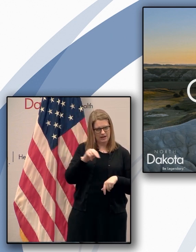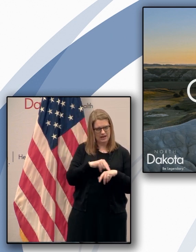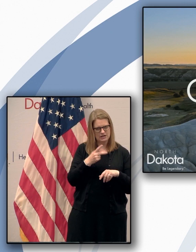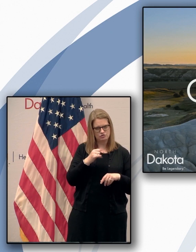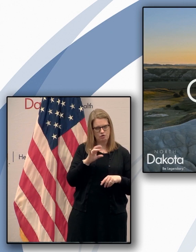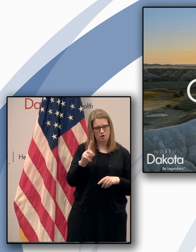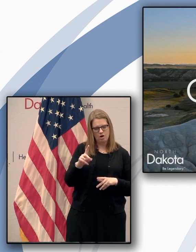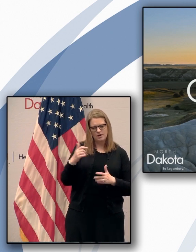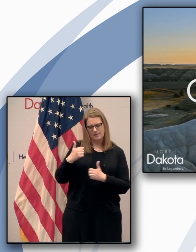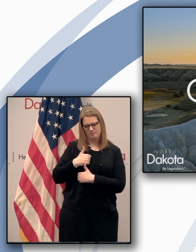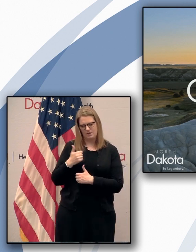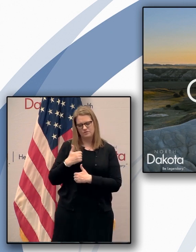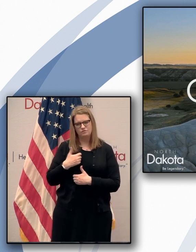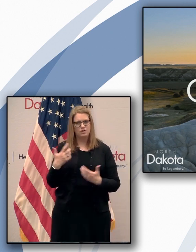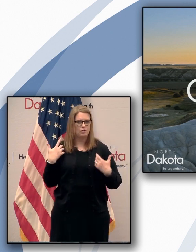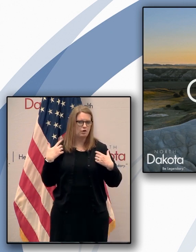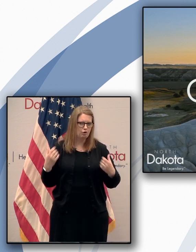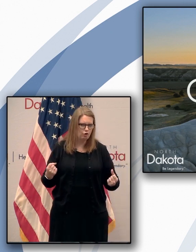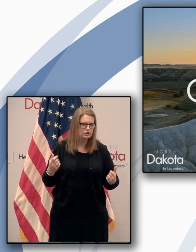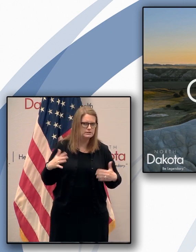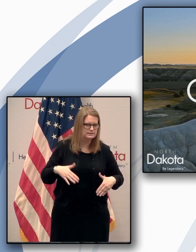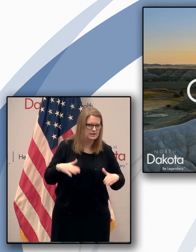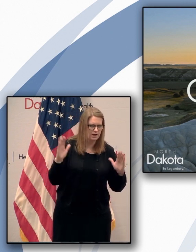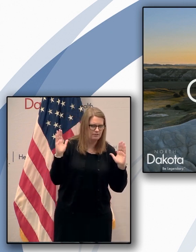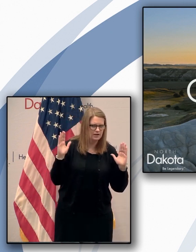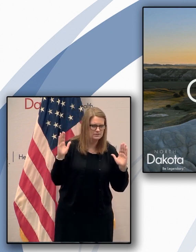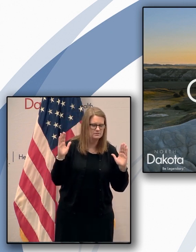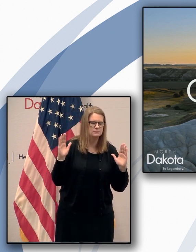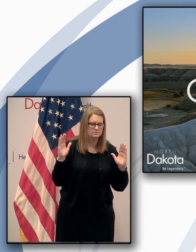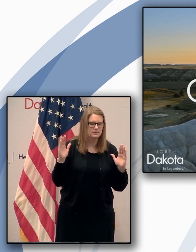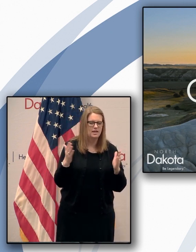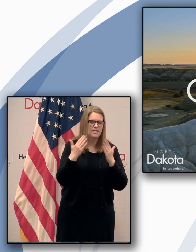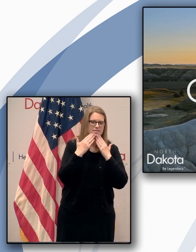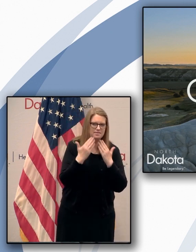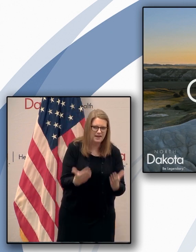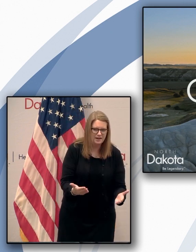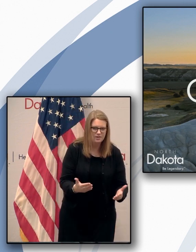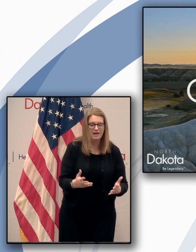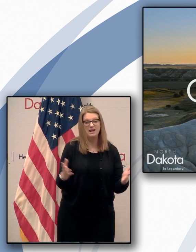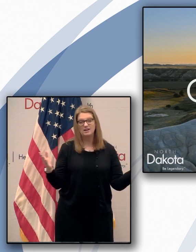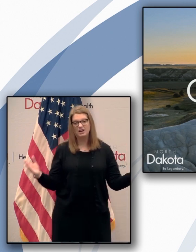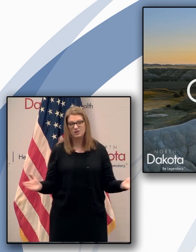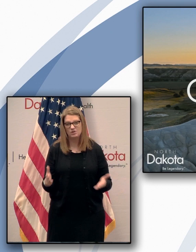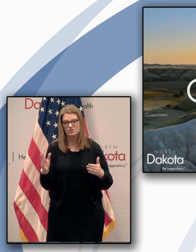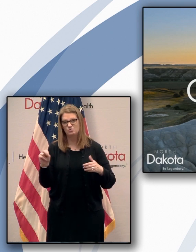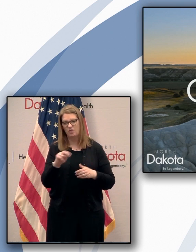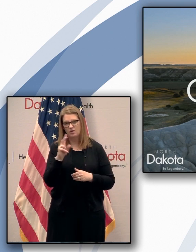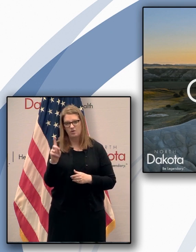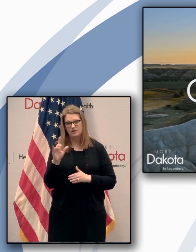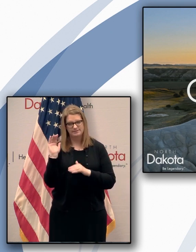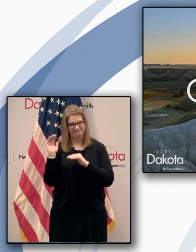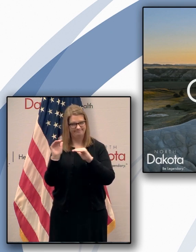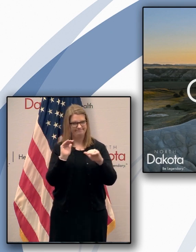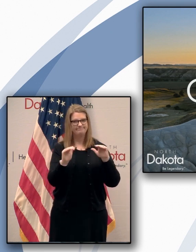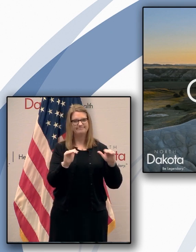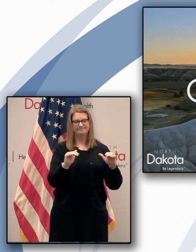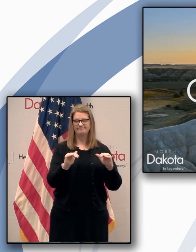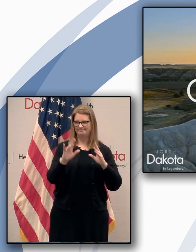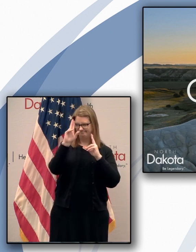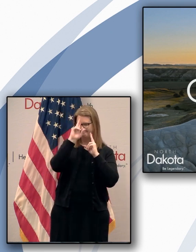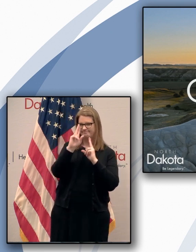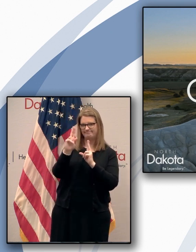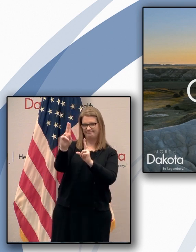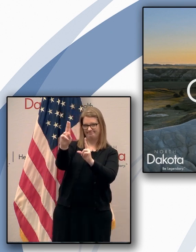armed forces for their courage and their sacrifice. And today we encourage all North Dakotans to recognize this selfless courage and the